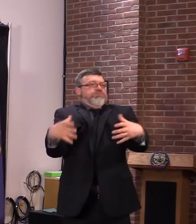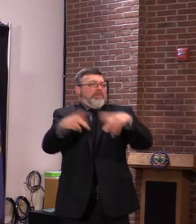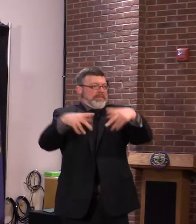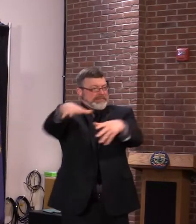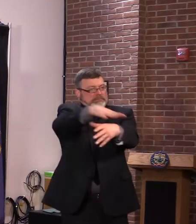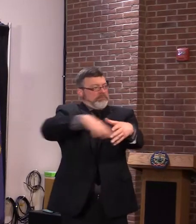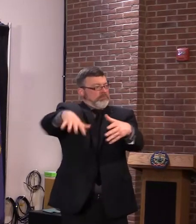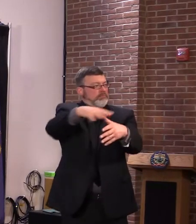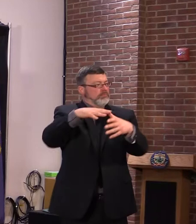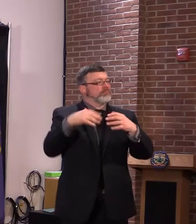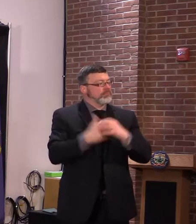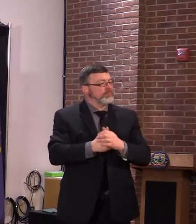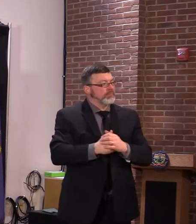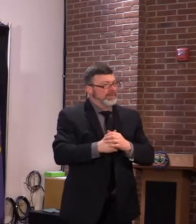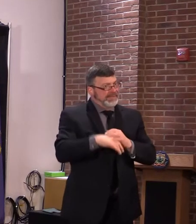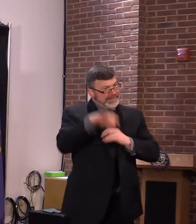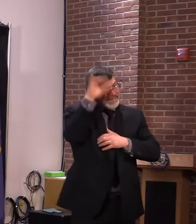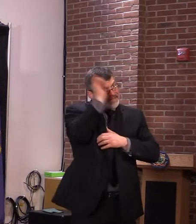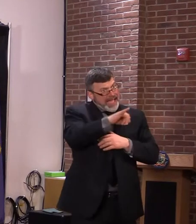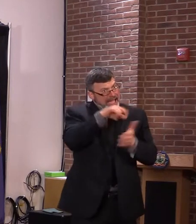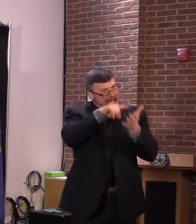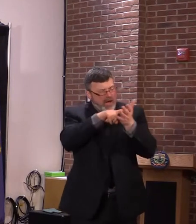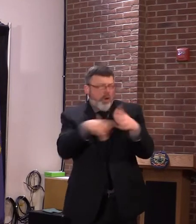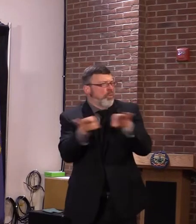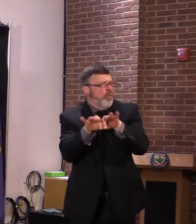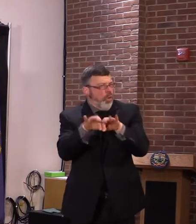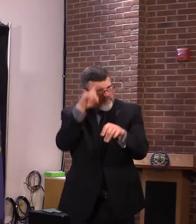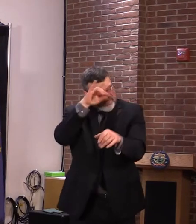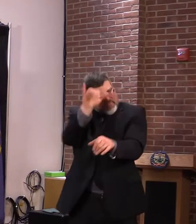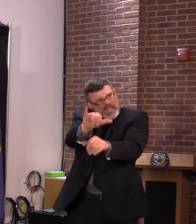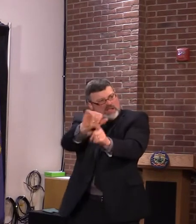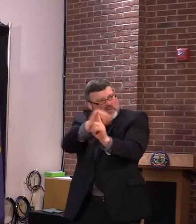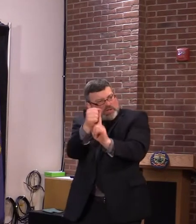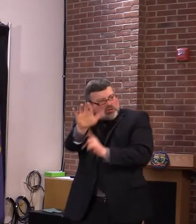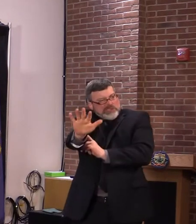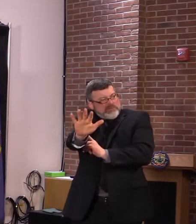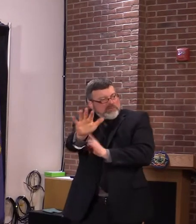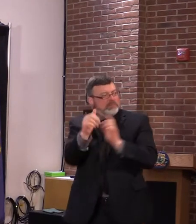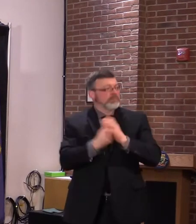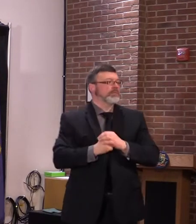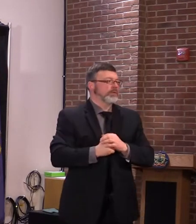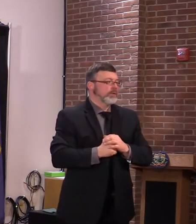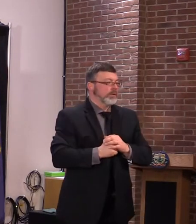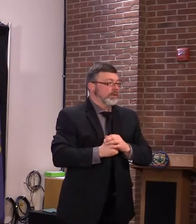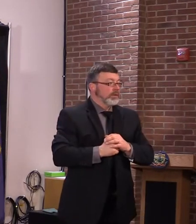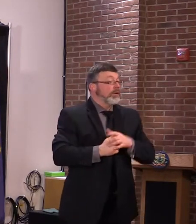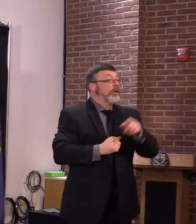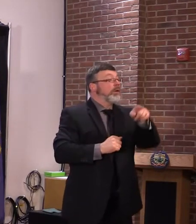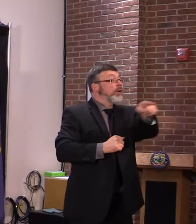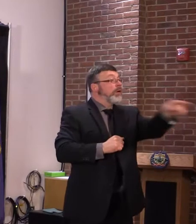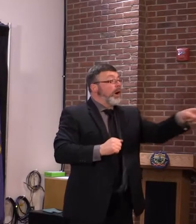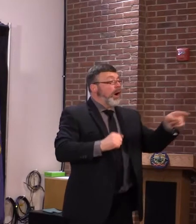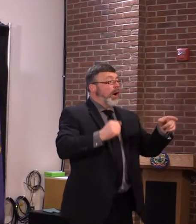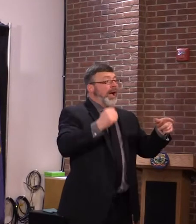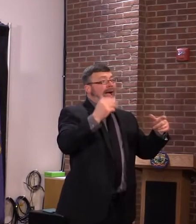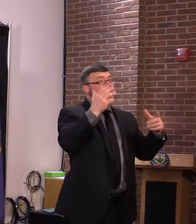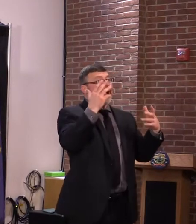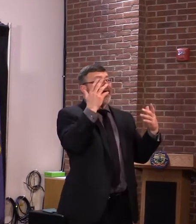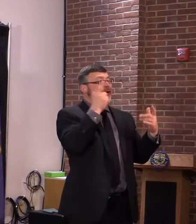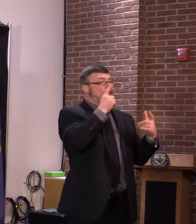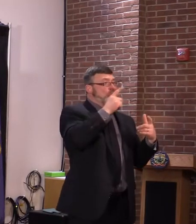tool and will continue to be used for many other important infectious diseases, just not the current variant